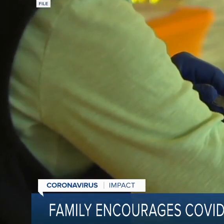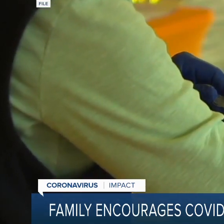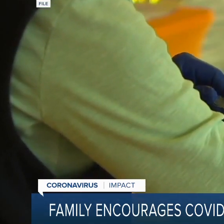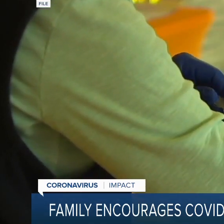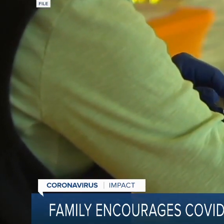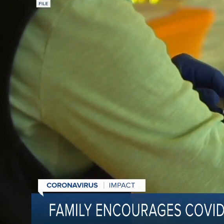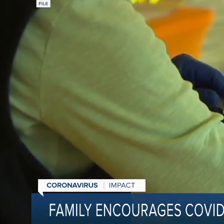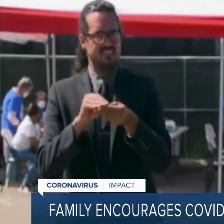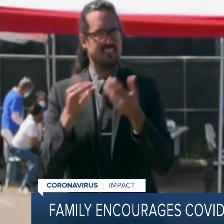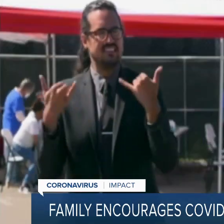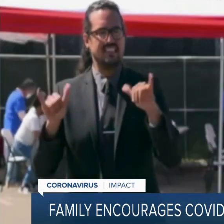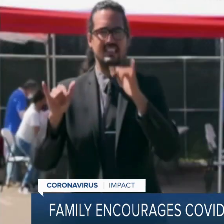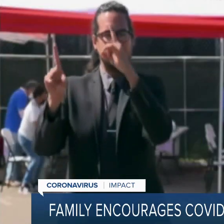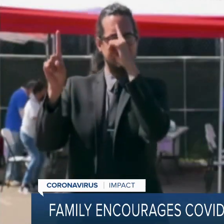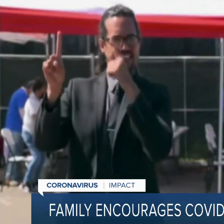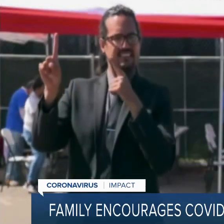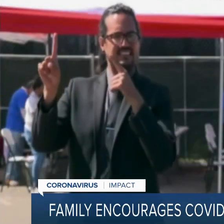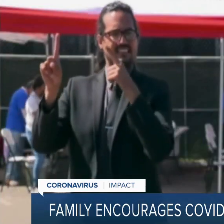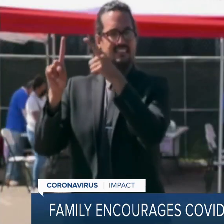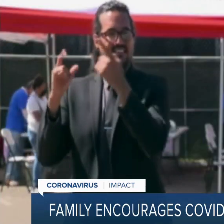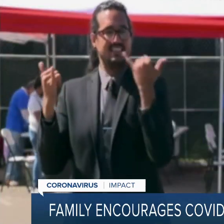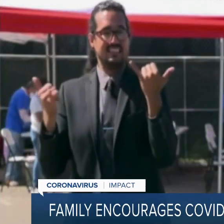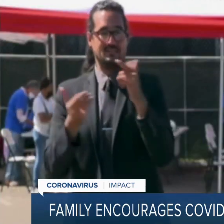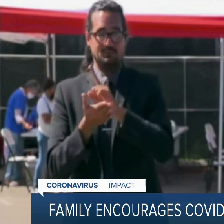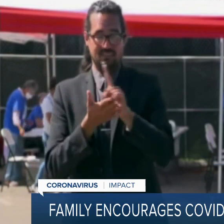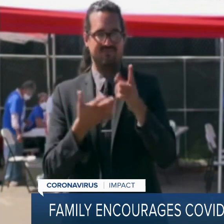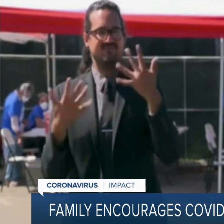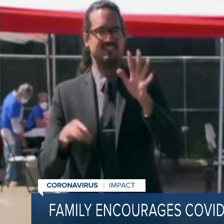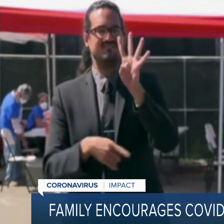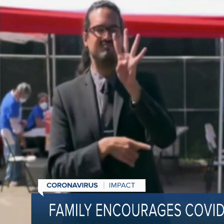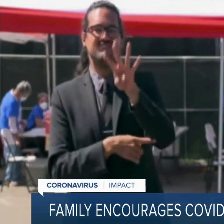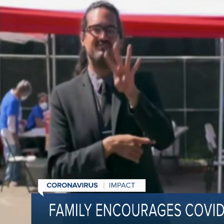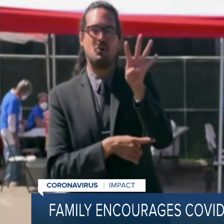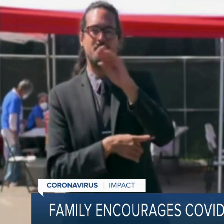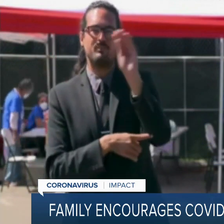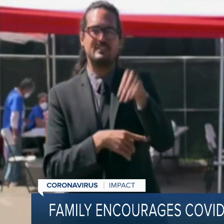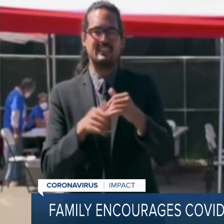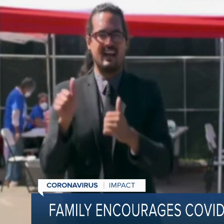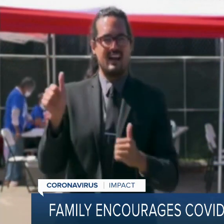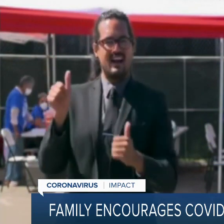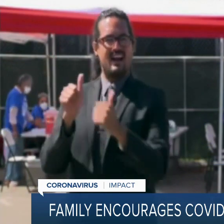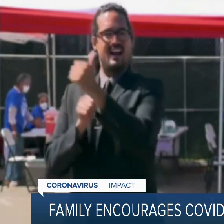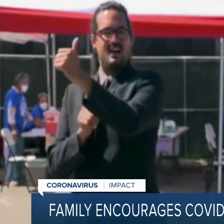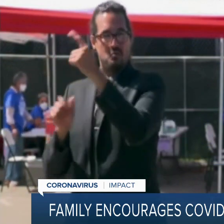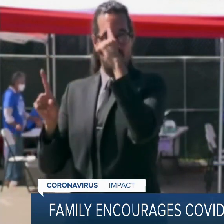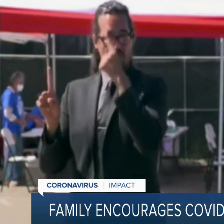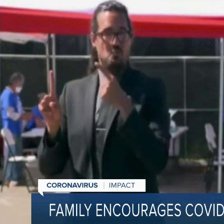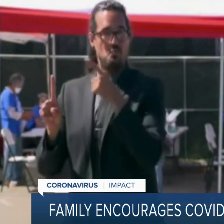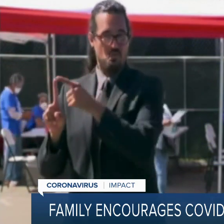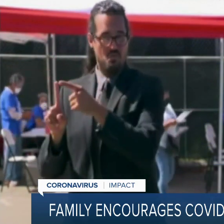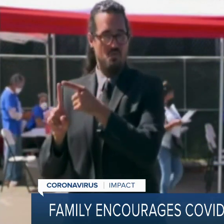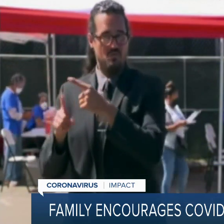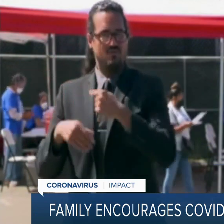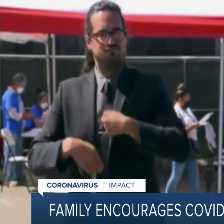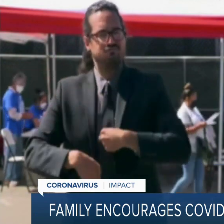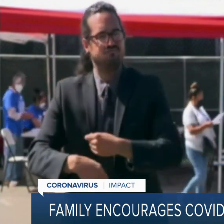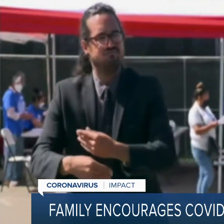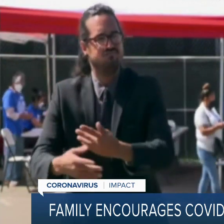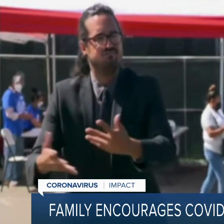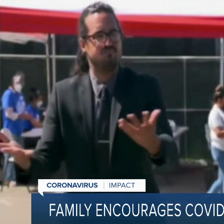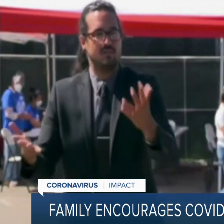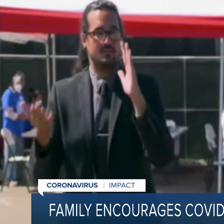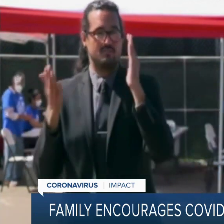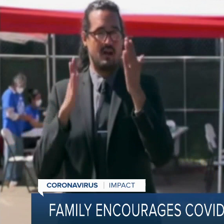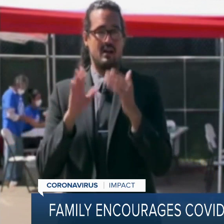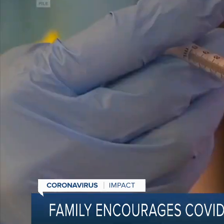of this week, we're 44% higher in our vaccine doses being administered than we were the week after